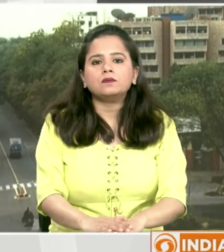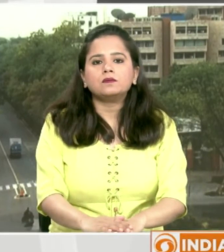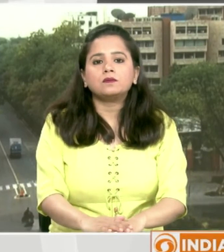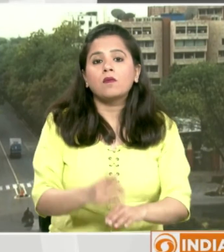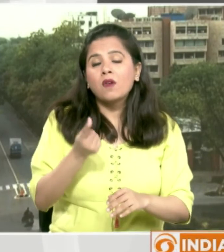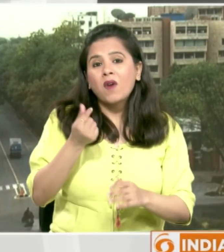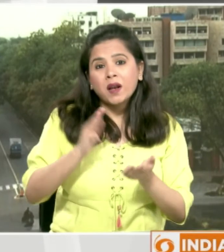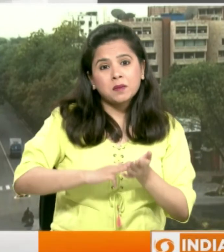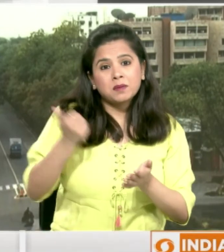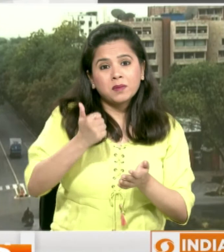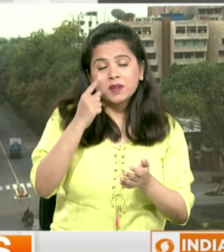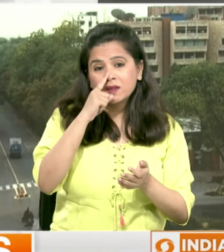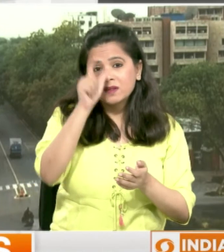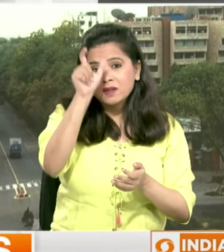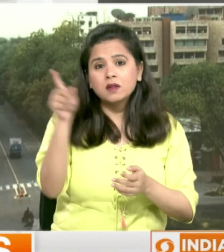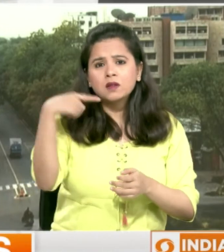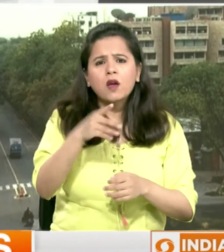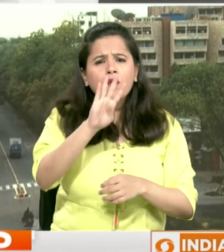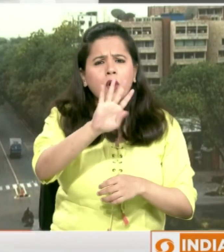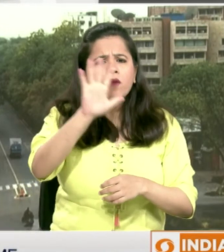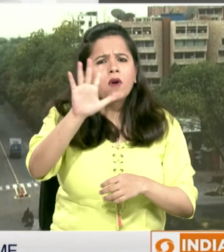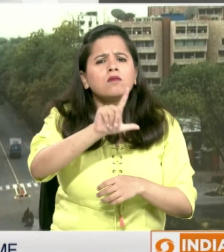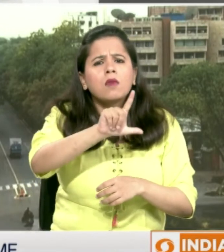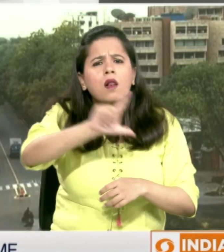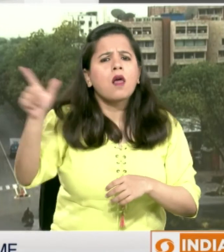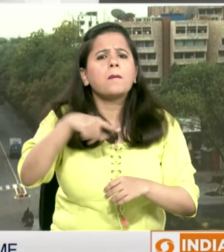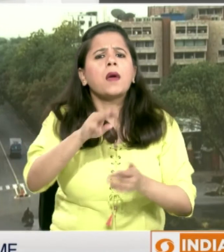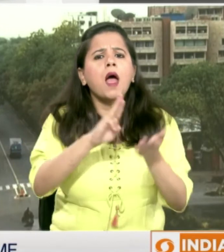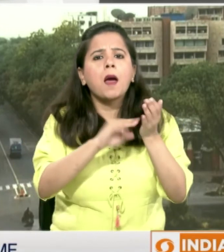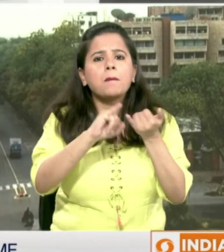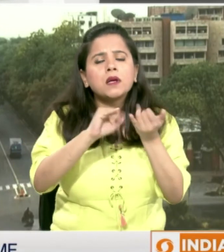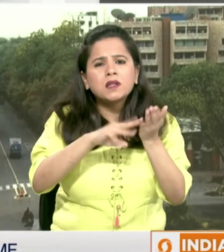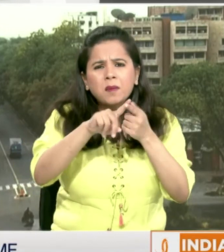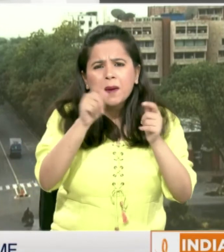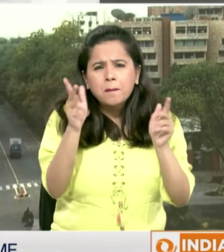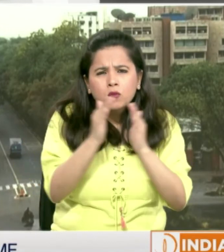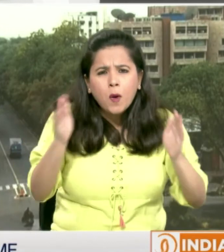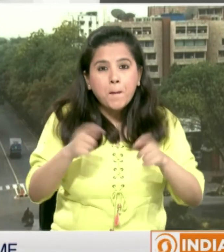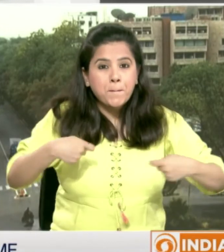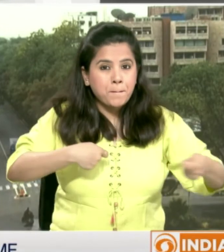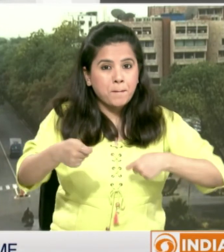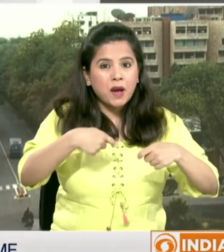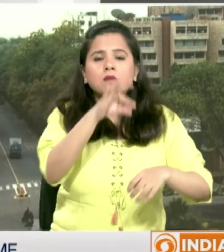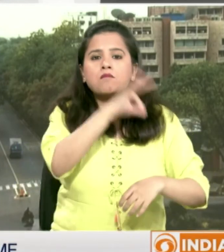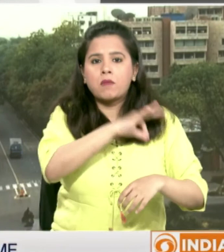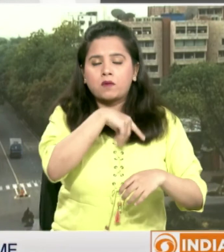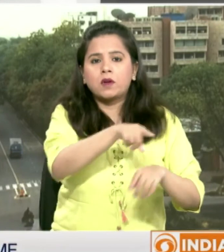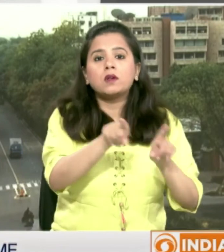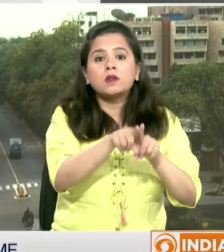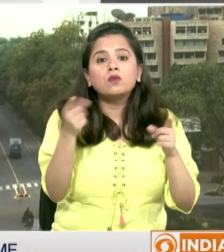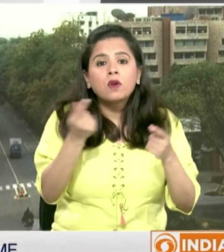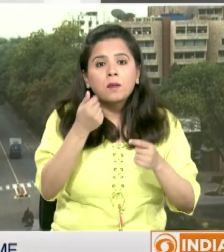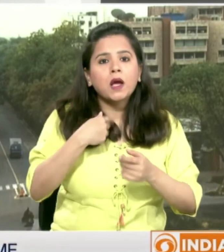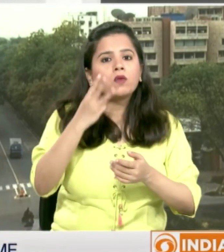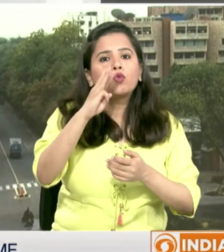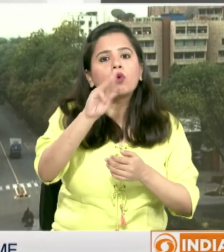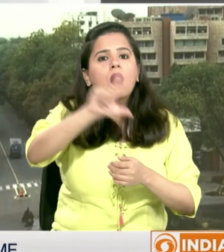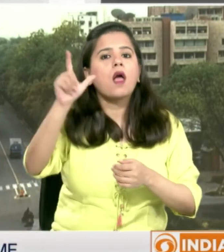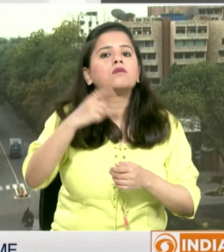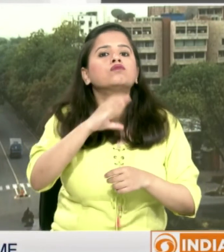The Finance Minister says that 45 lakh MSMEs to benefit, announces collateral-free loans worth 3 lakh crore rupees